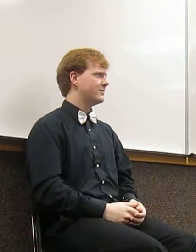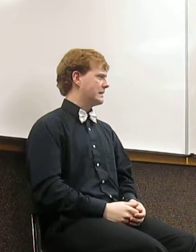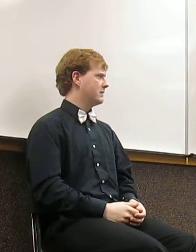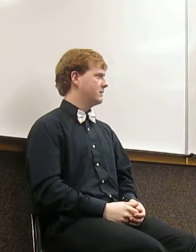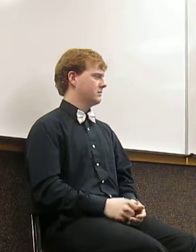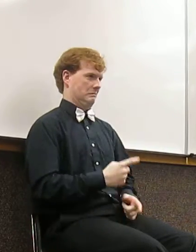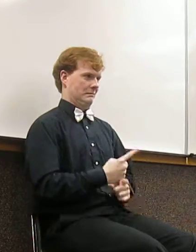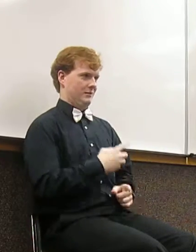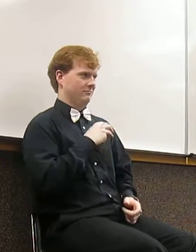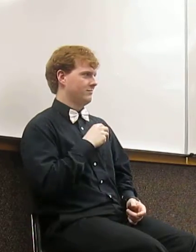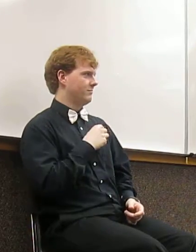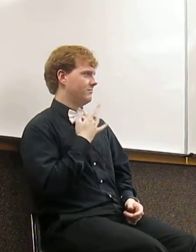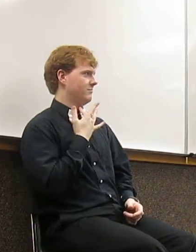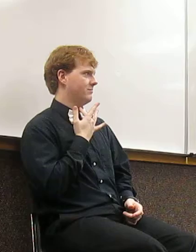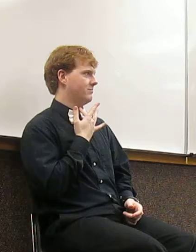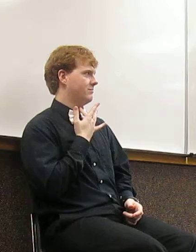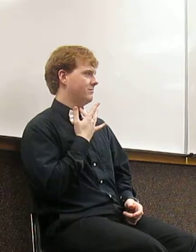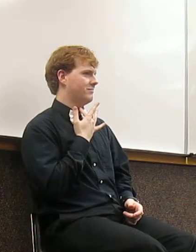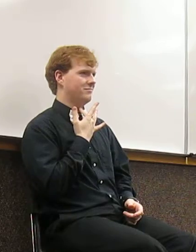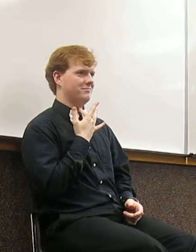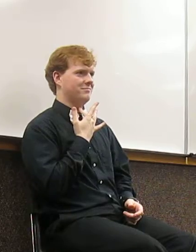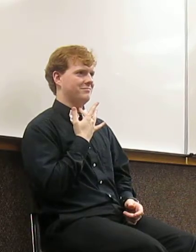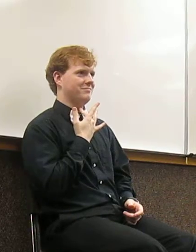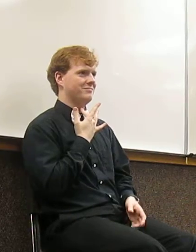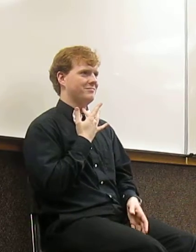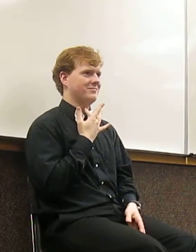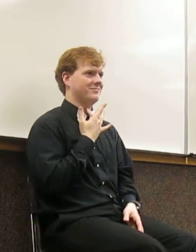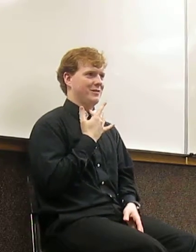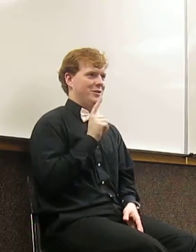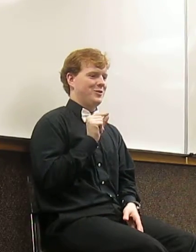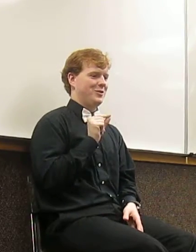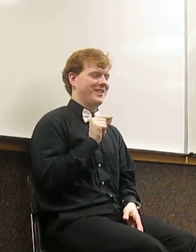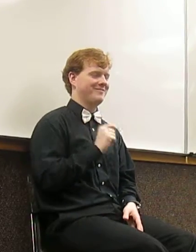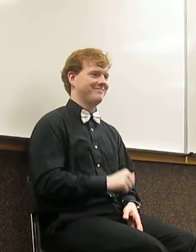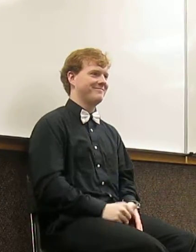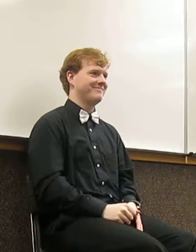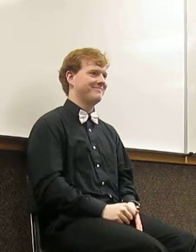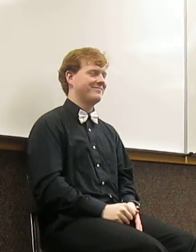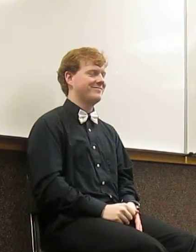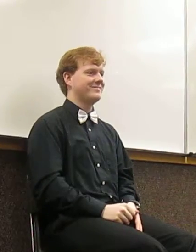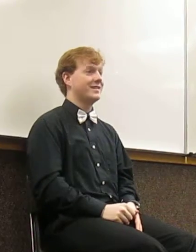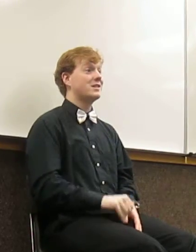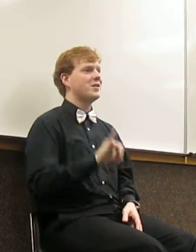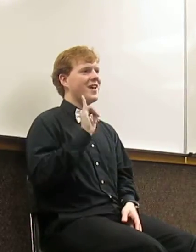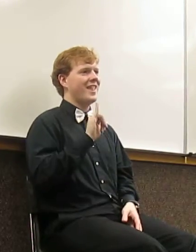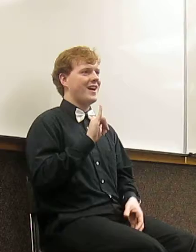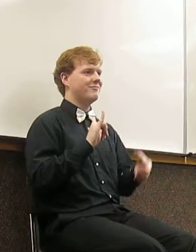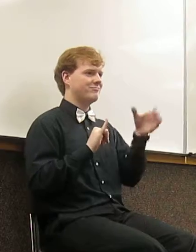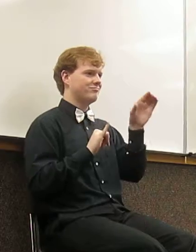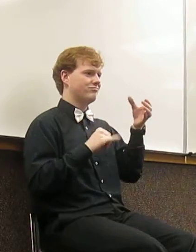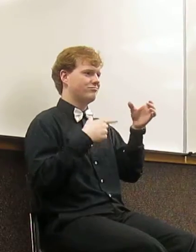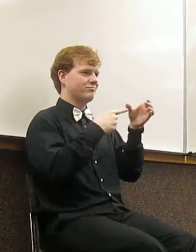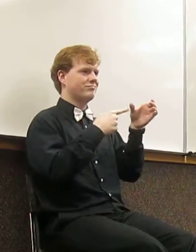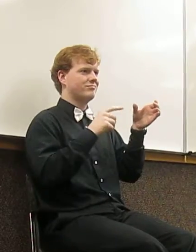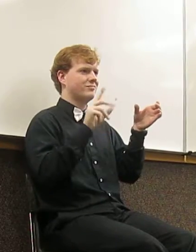is it? It says 20. Oh, that's 20 ounces. 20 ounces. Oh, okay. I thought these were bigger. Okay, so 20 ounce. Got the